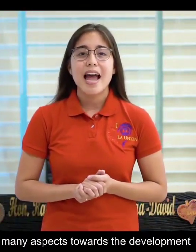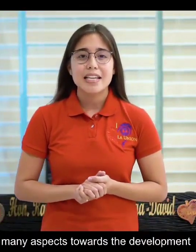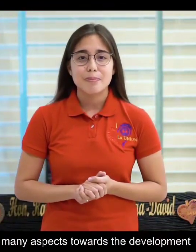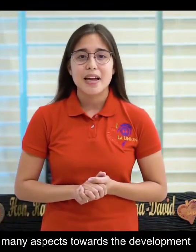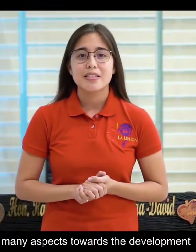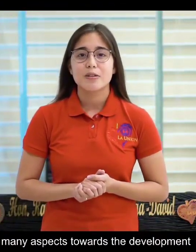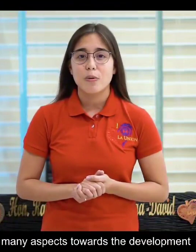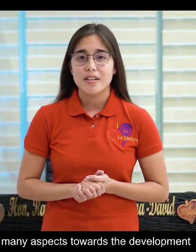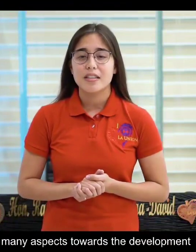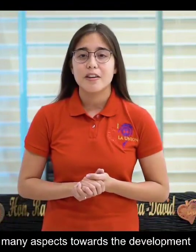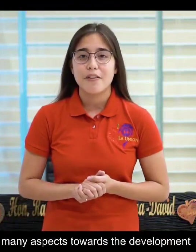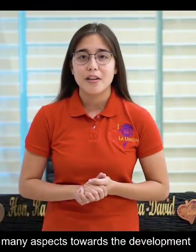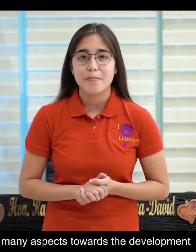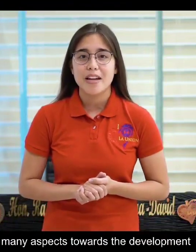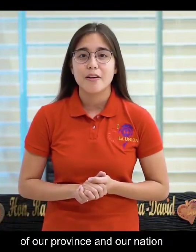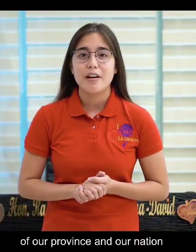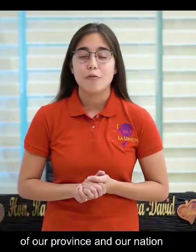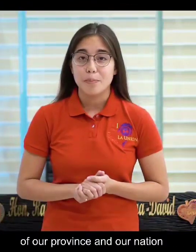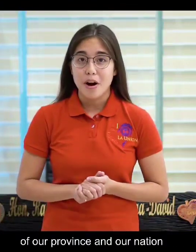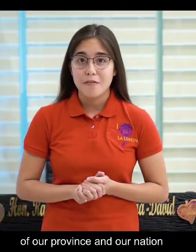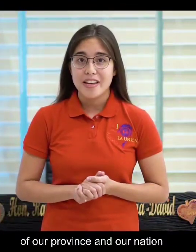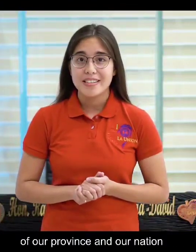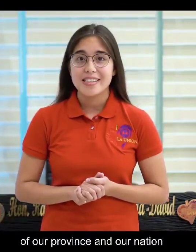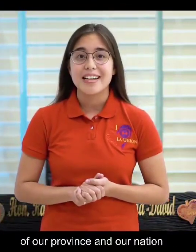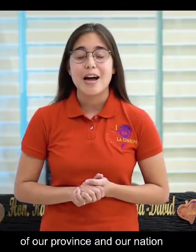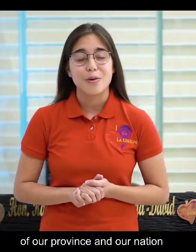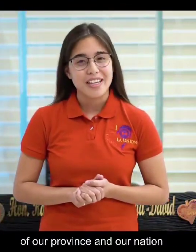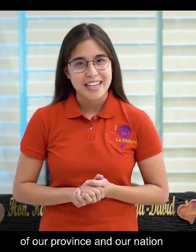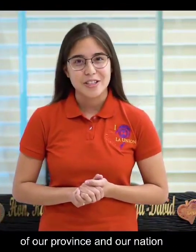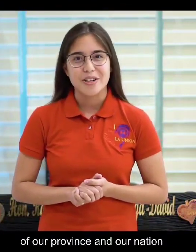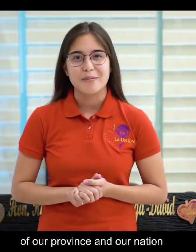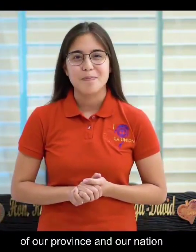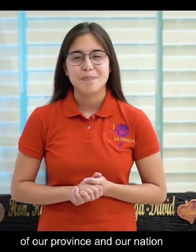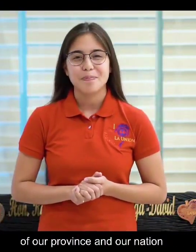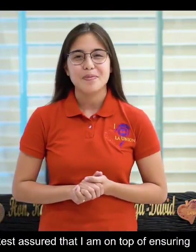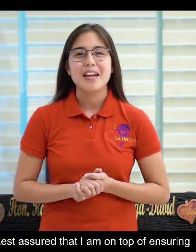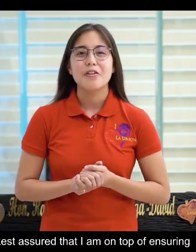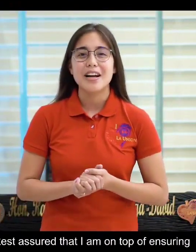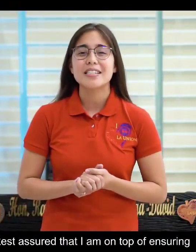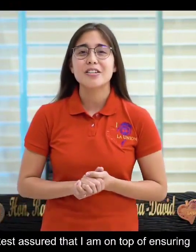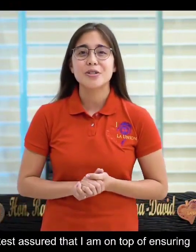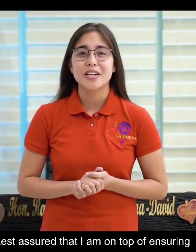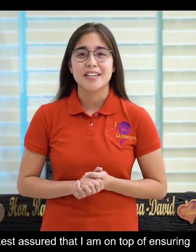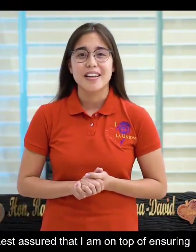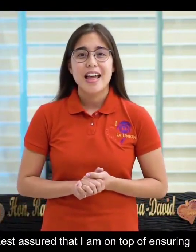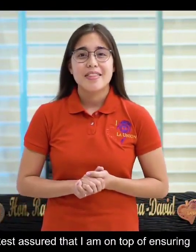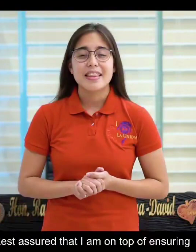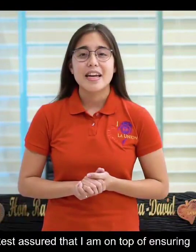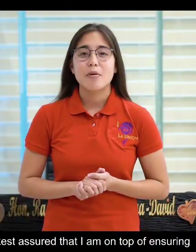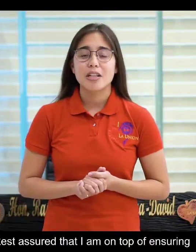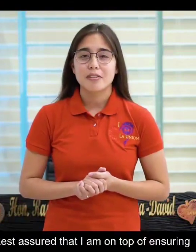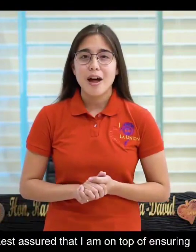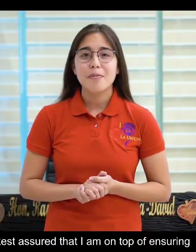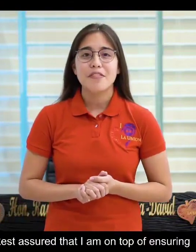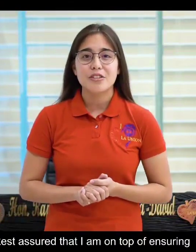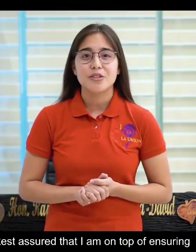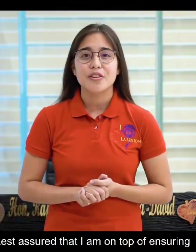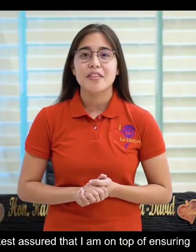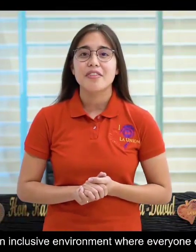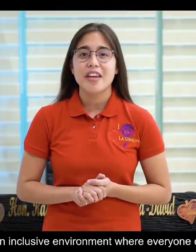aspects towards the development of our province and our nation. Rest assured that I am on top of ensuring that